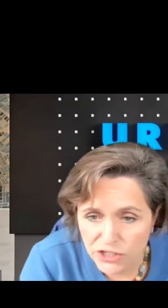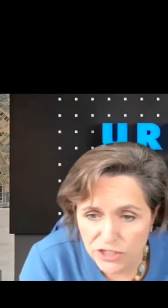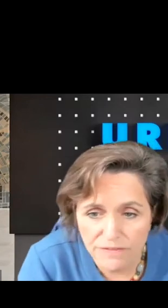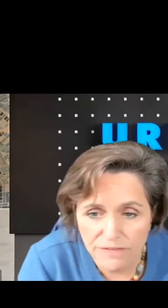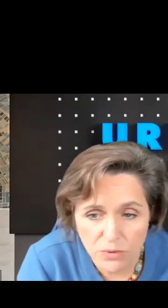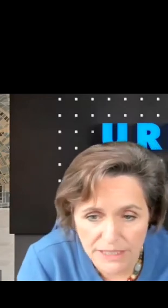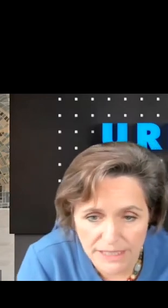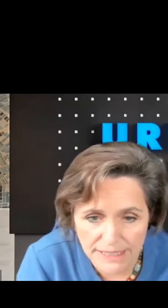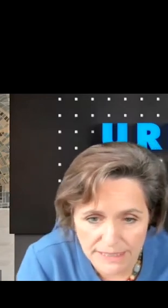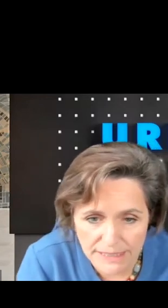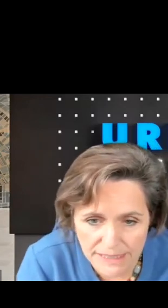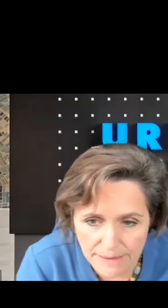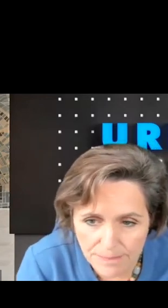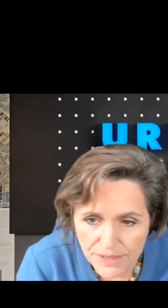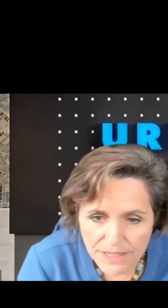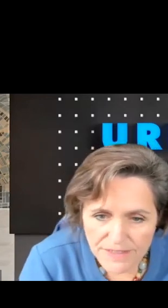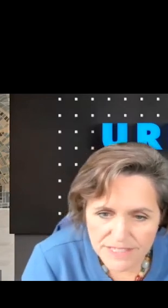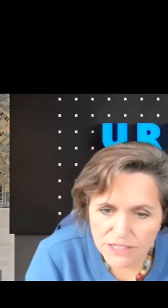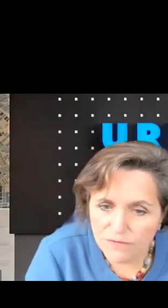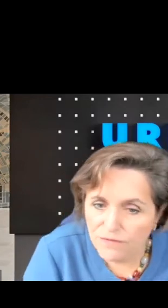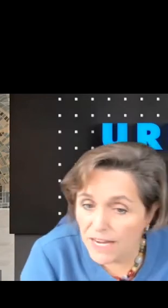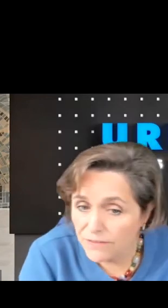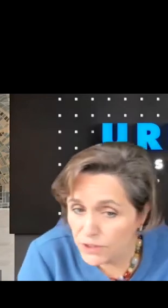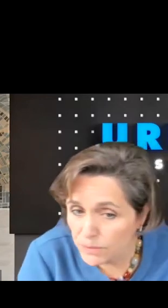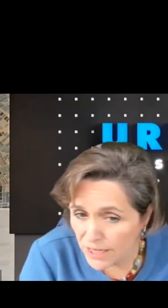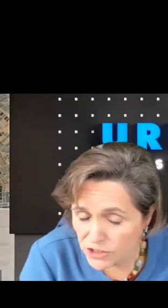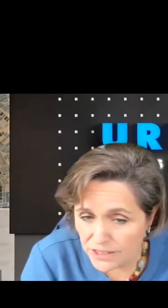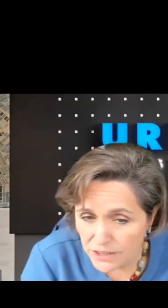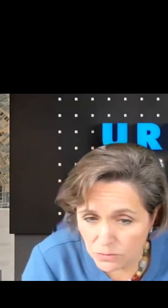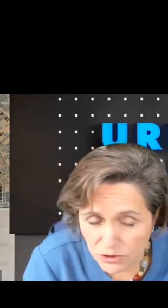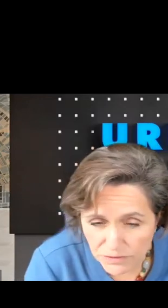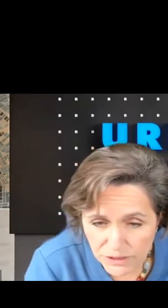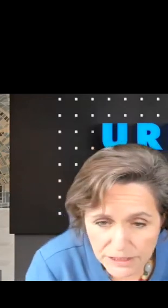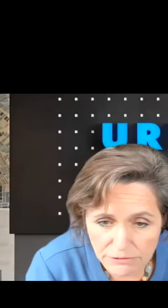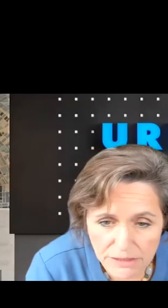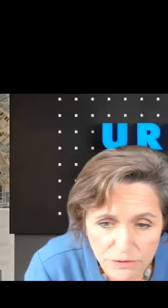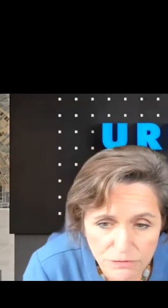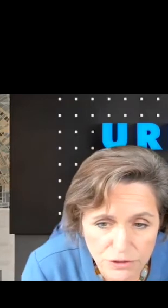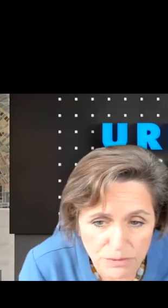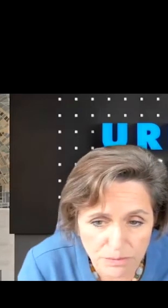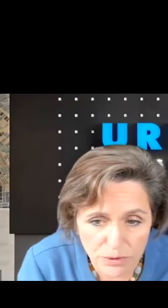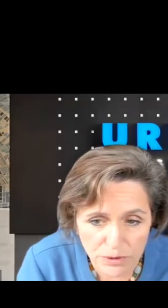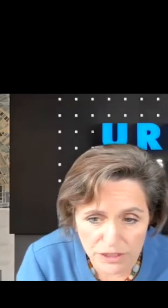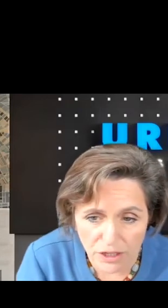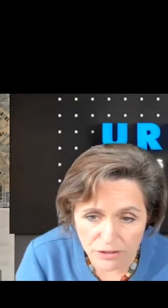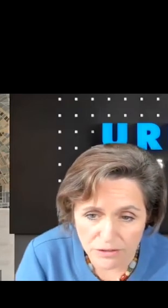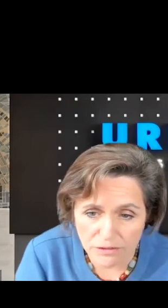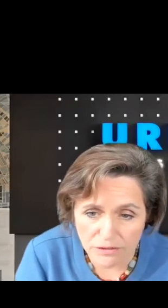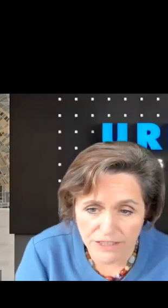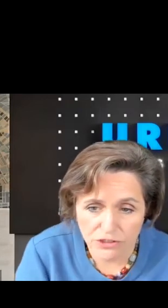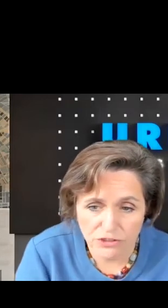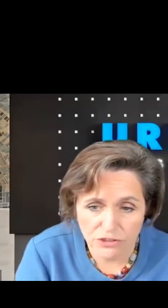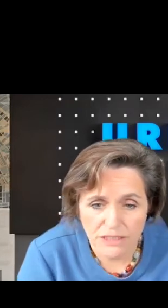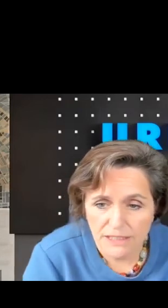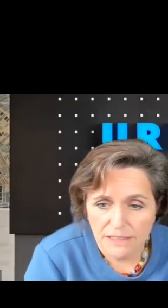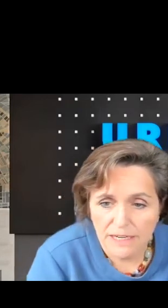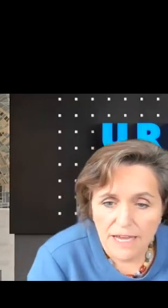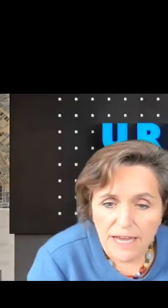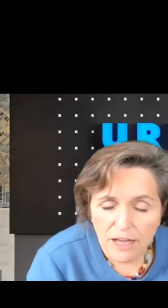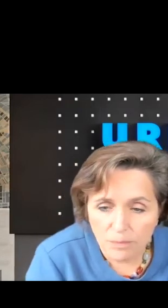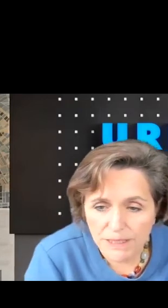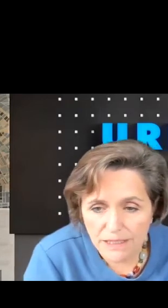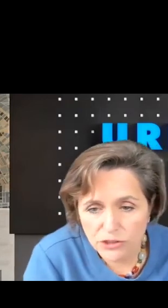Innovation Initiative in 2019. This is a 5-year project, and we're very grateful for the support of the Arnold Ventures